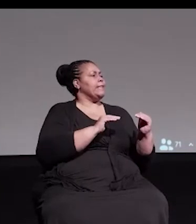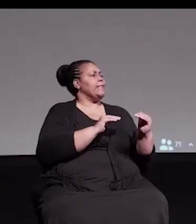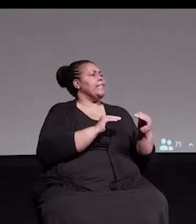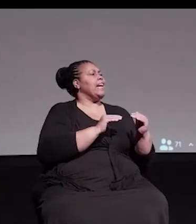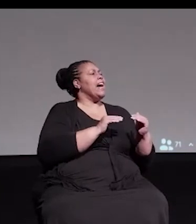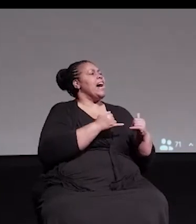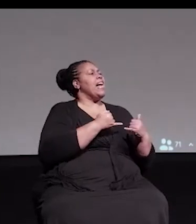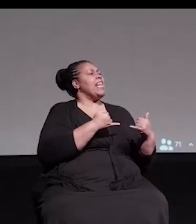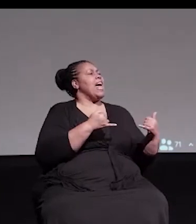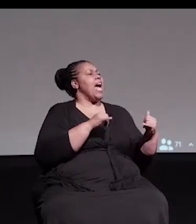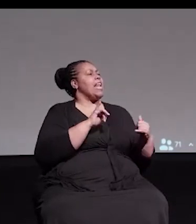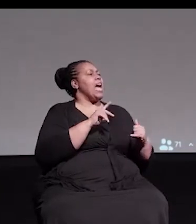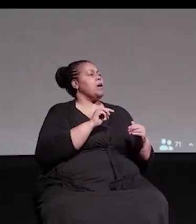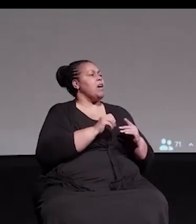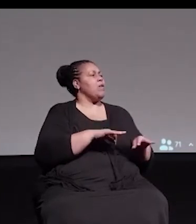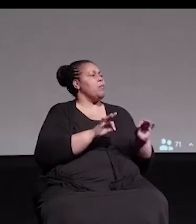other roles.